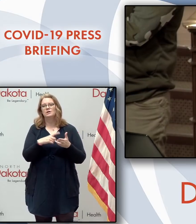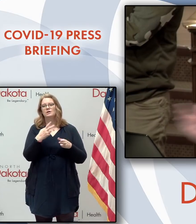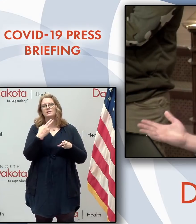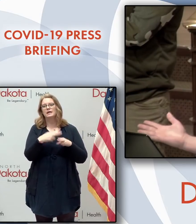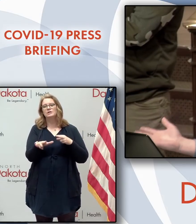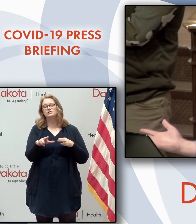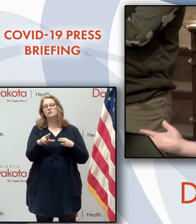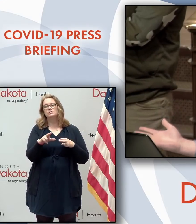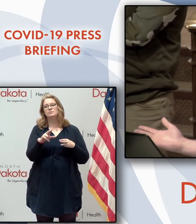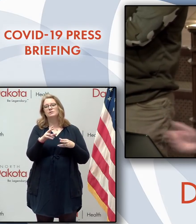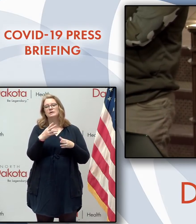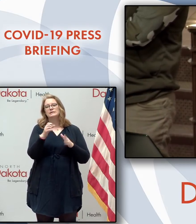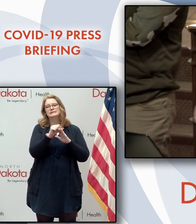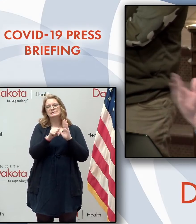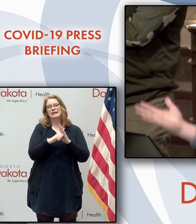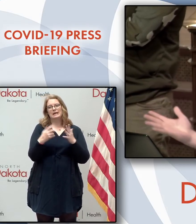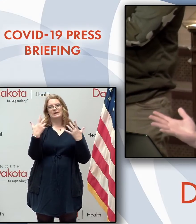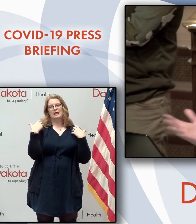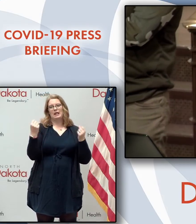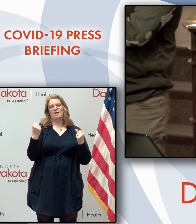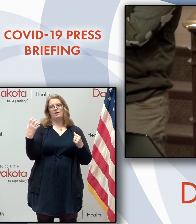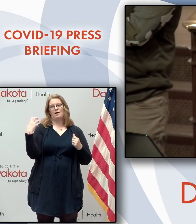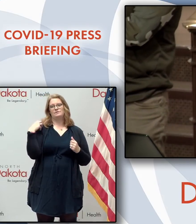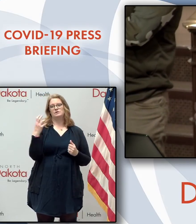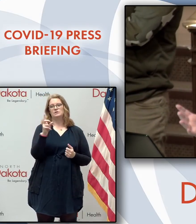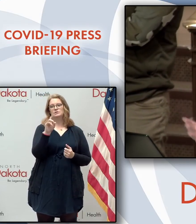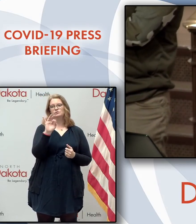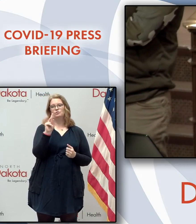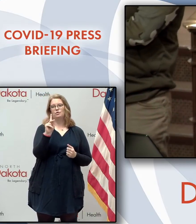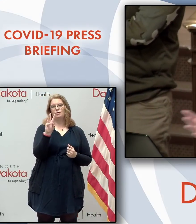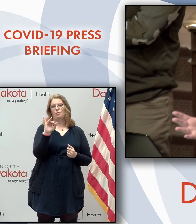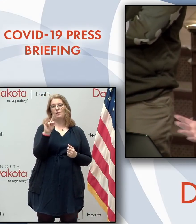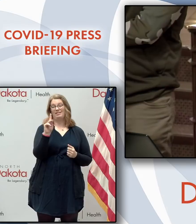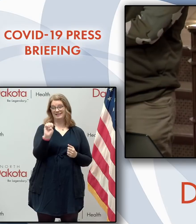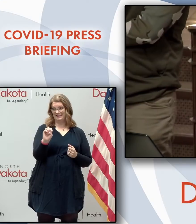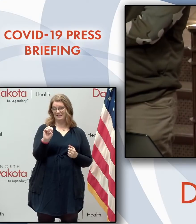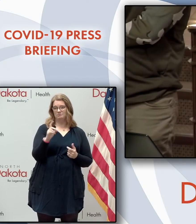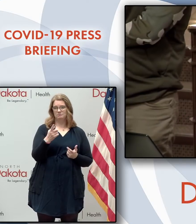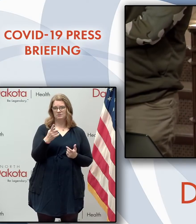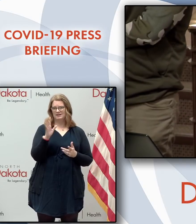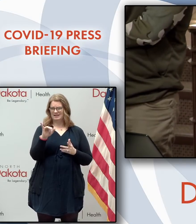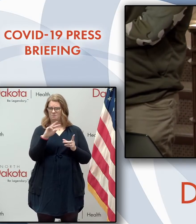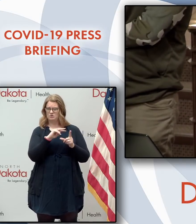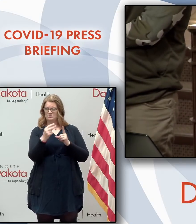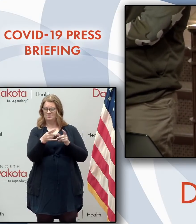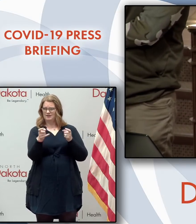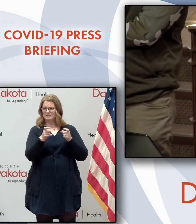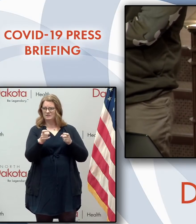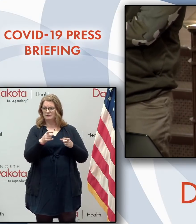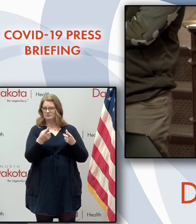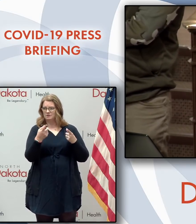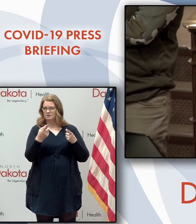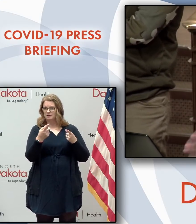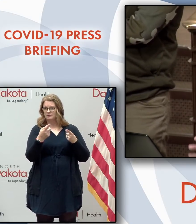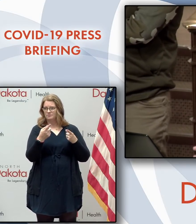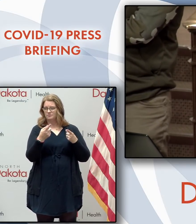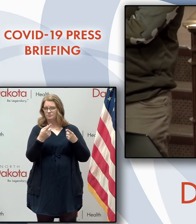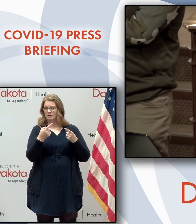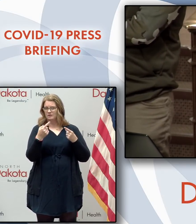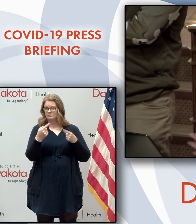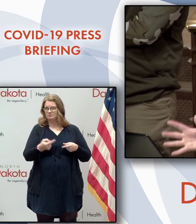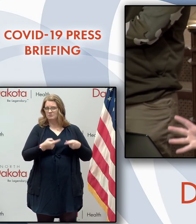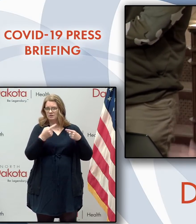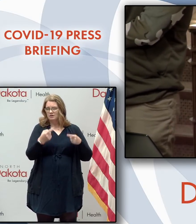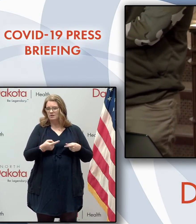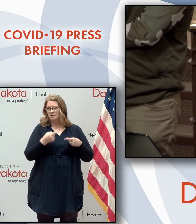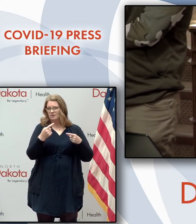out here by your side. Some have pointed out or wondered, is that giving the perception that the administration is battling the virus from a business